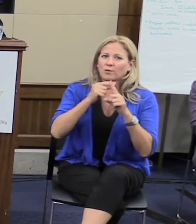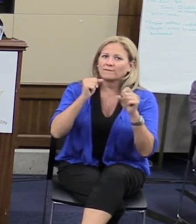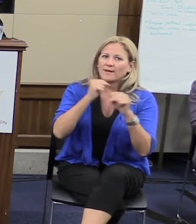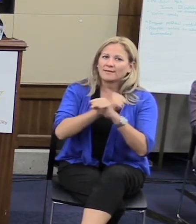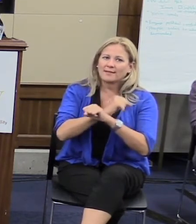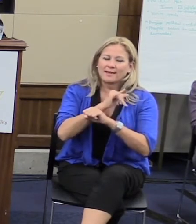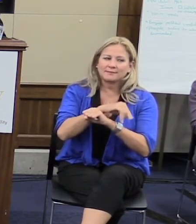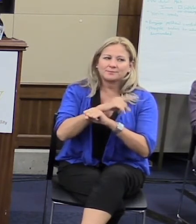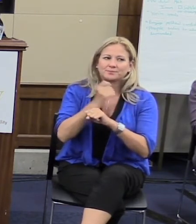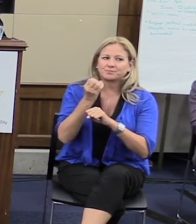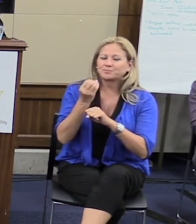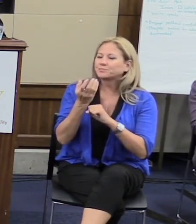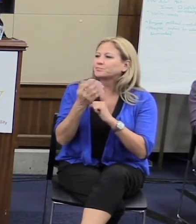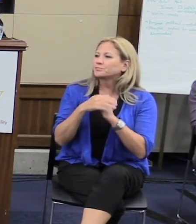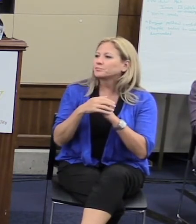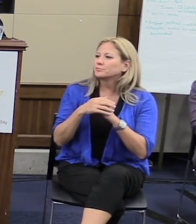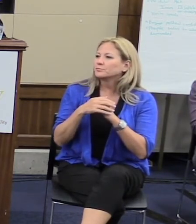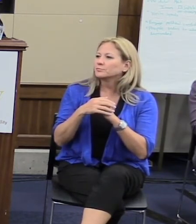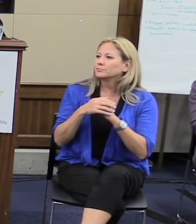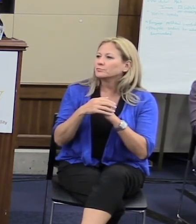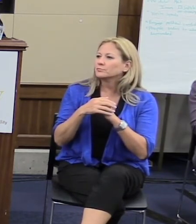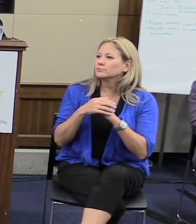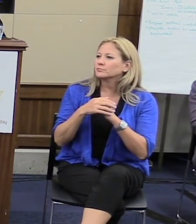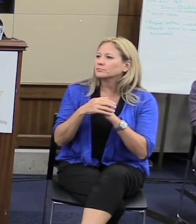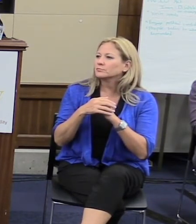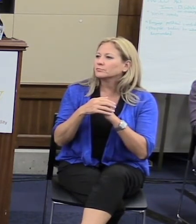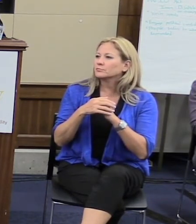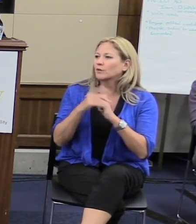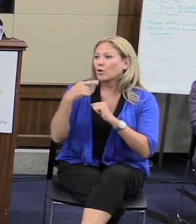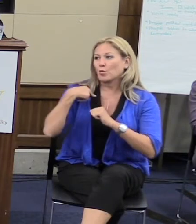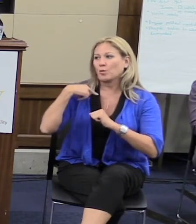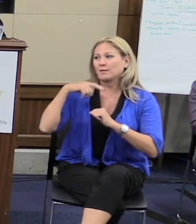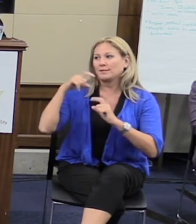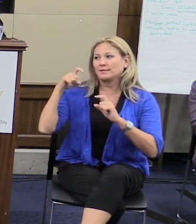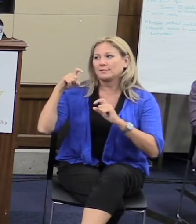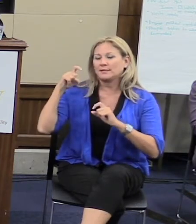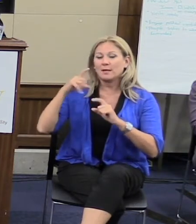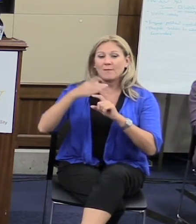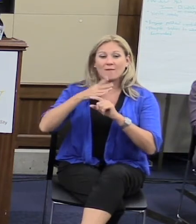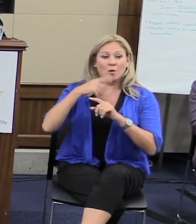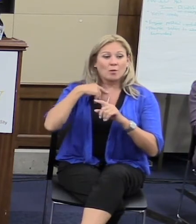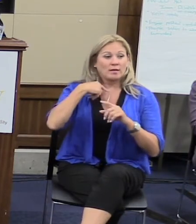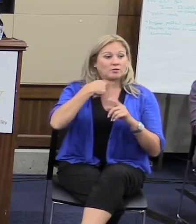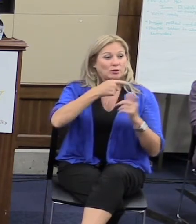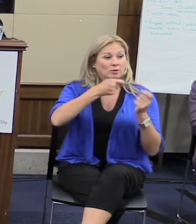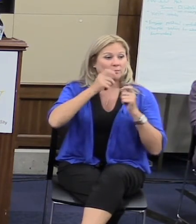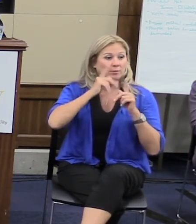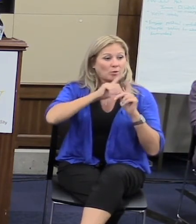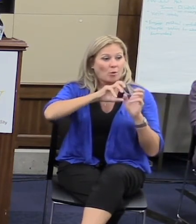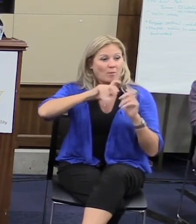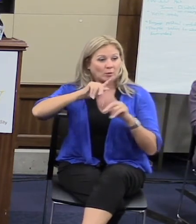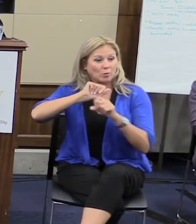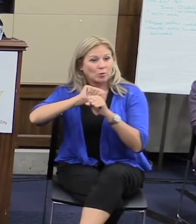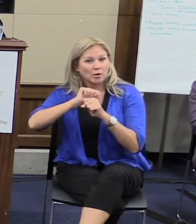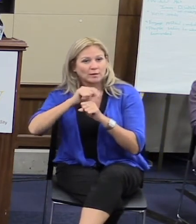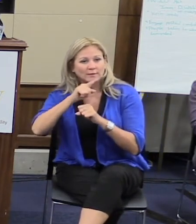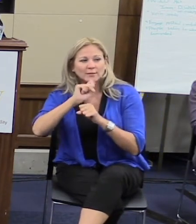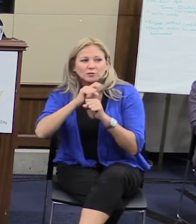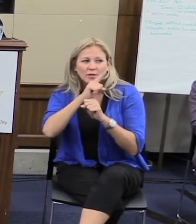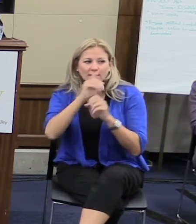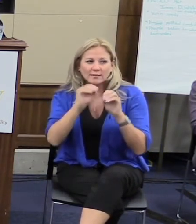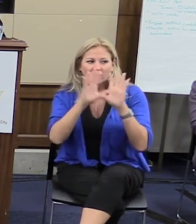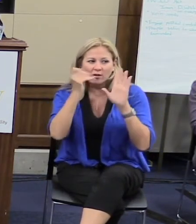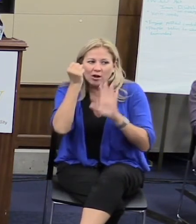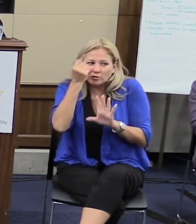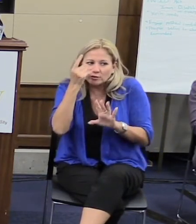So, that's a component that we need to get before we get people to go back to work, that they have a clear understanding of what the